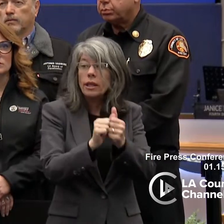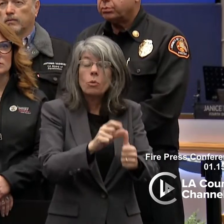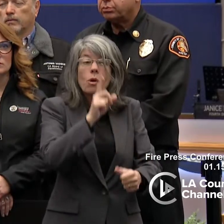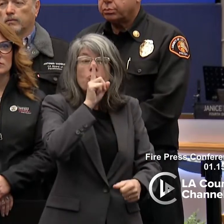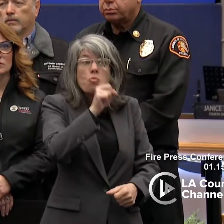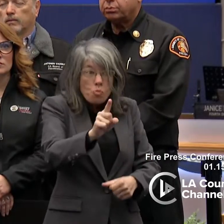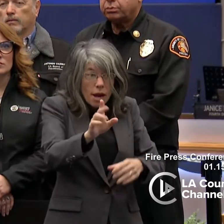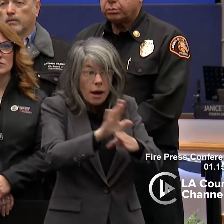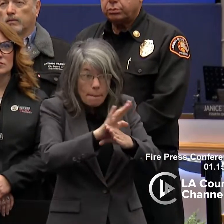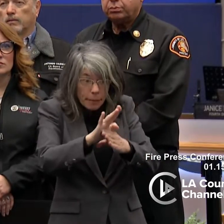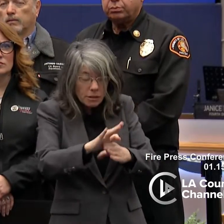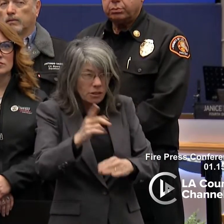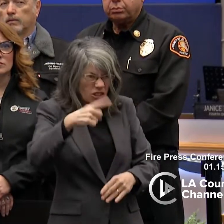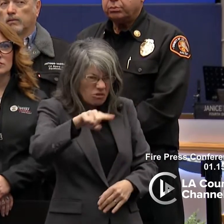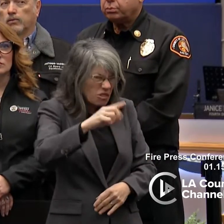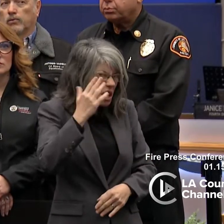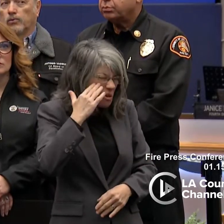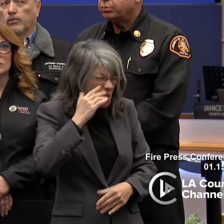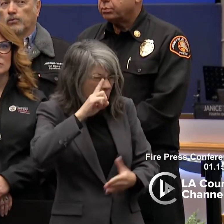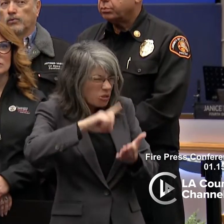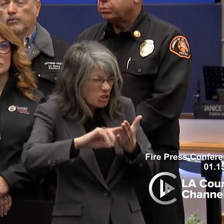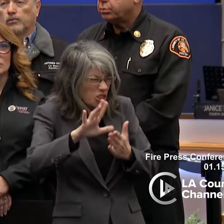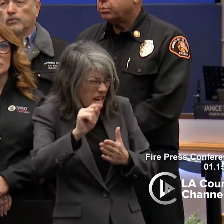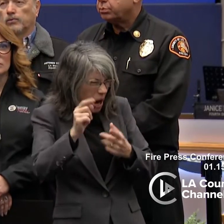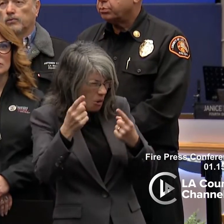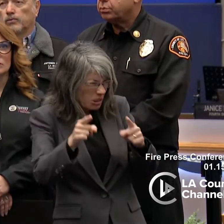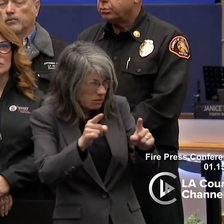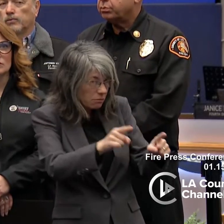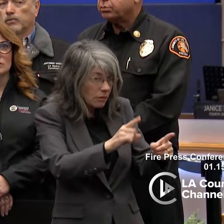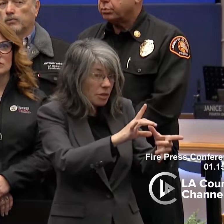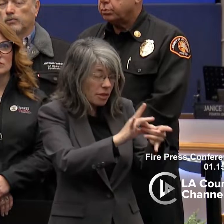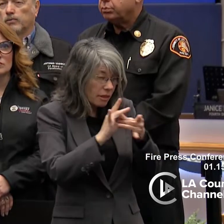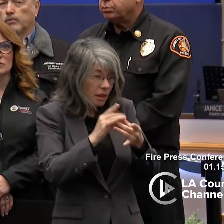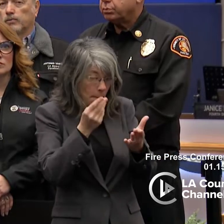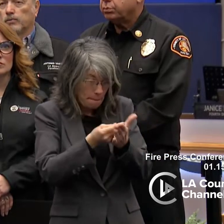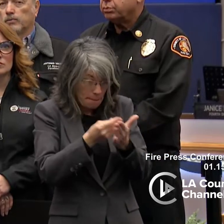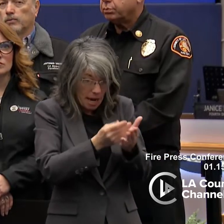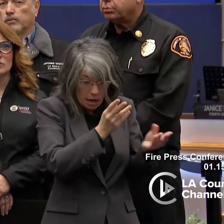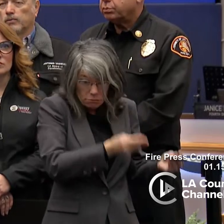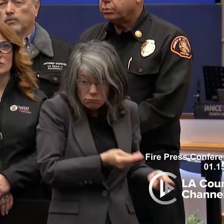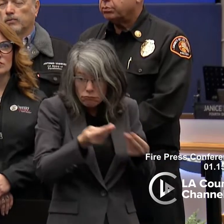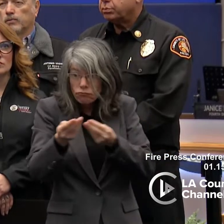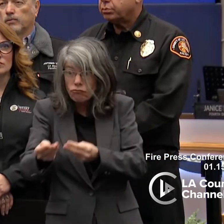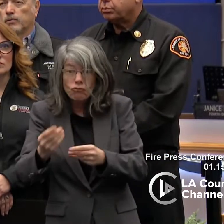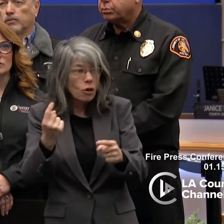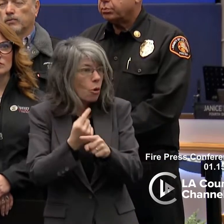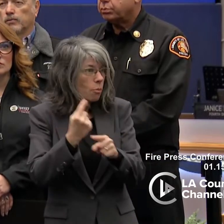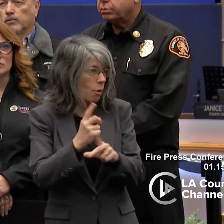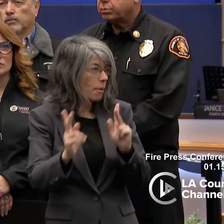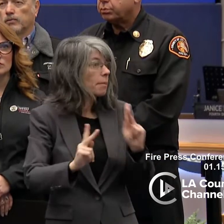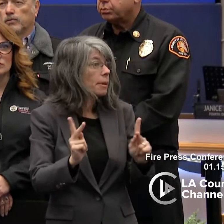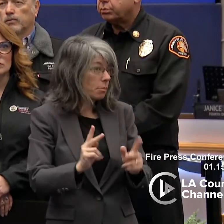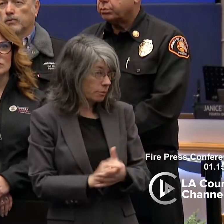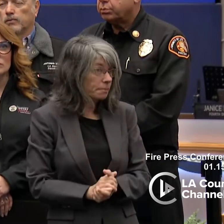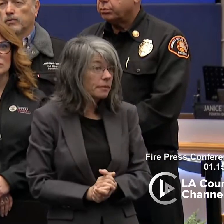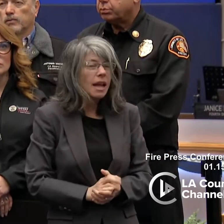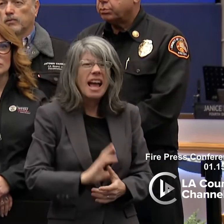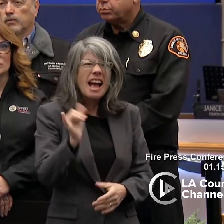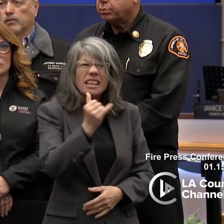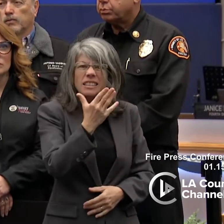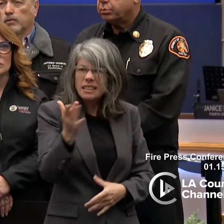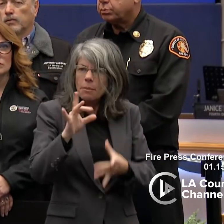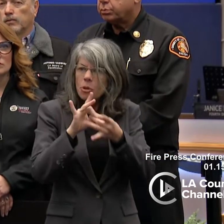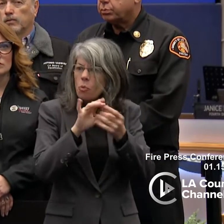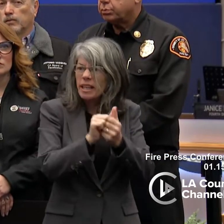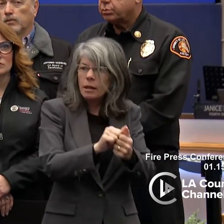reputable organizations that you can then check out who will get that money to the appropriate people in need. Same thing when it comes